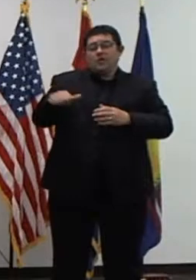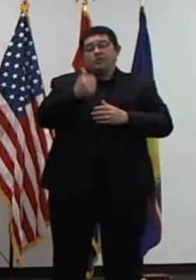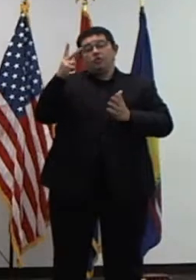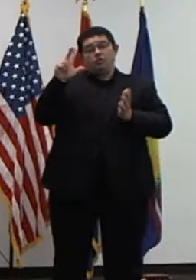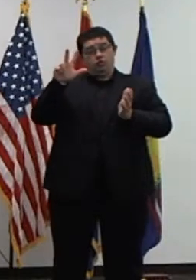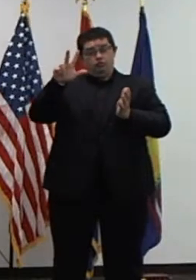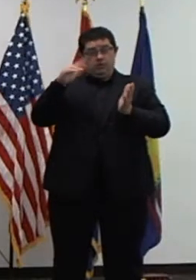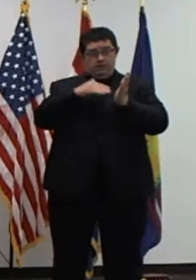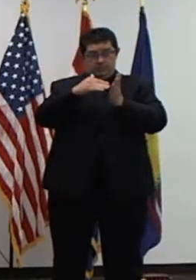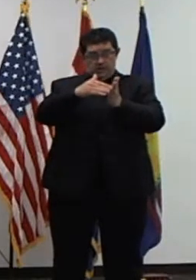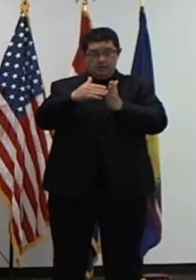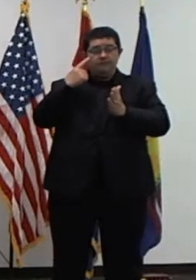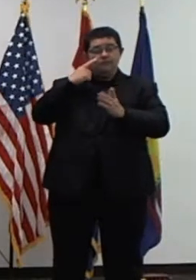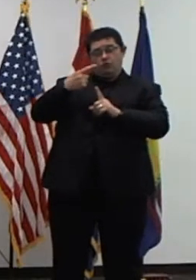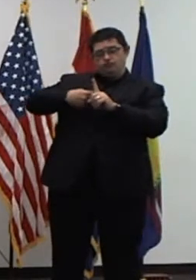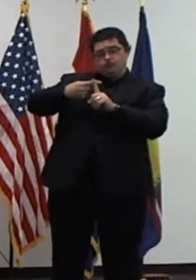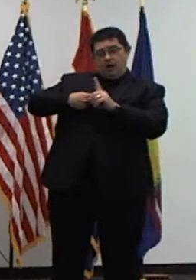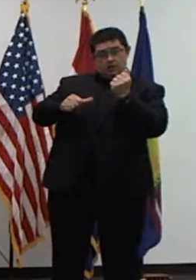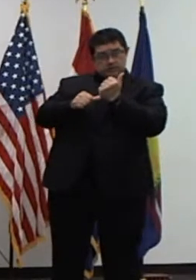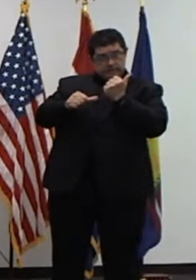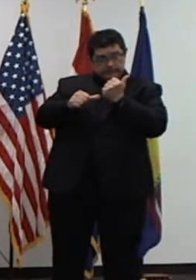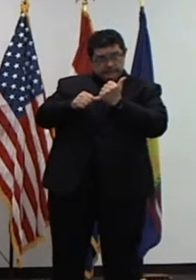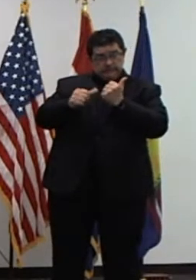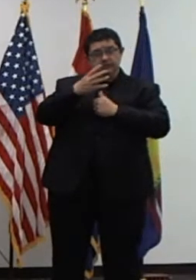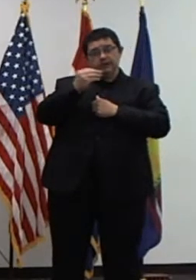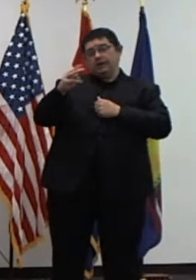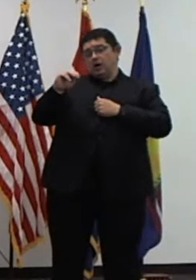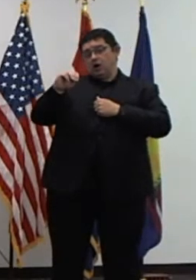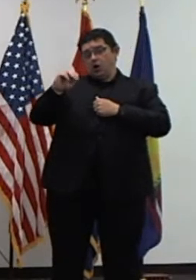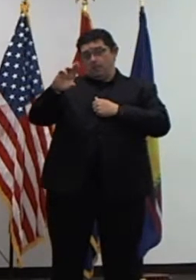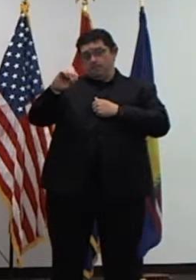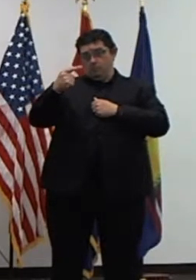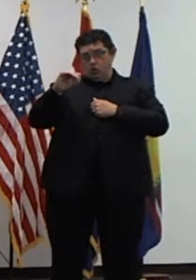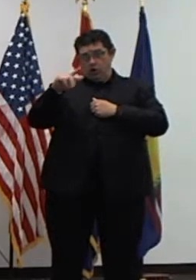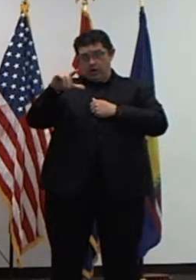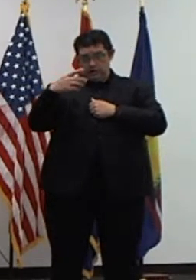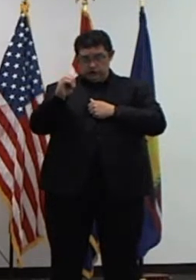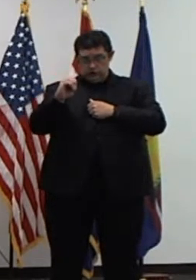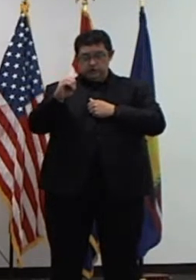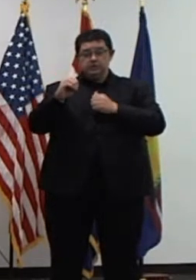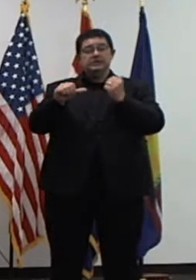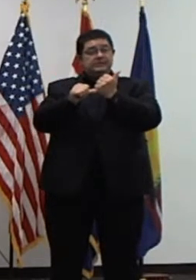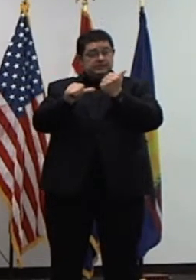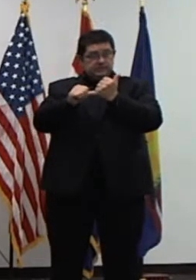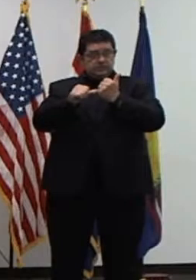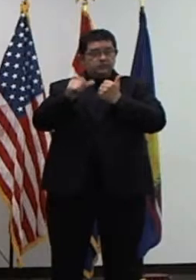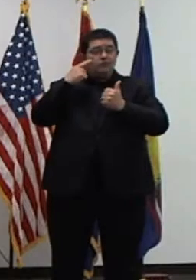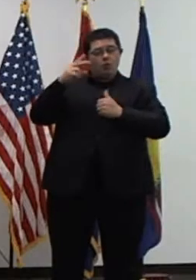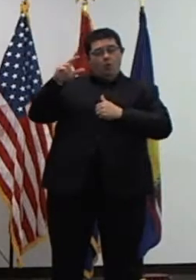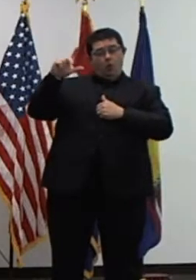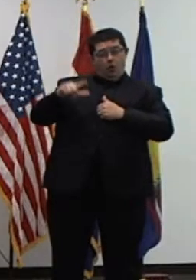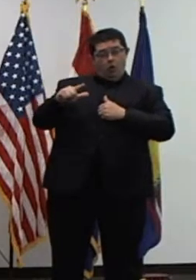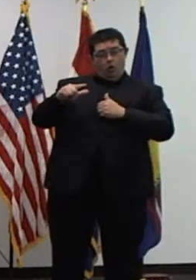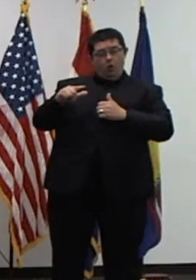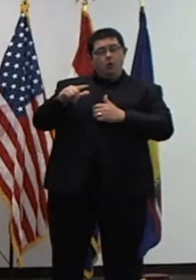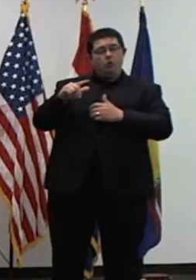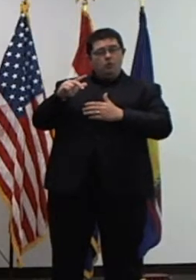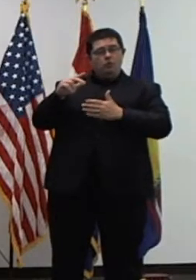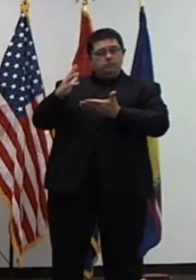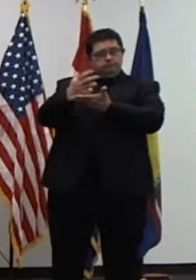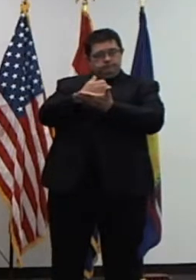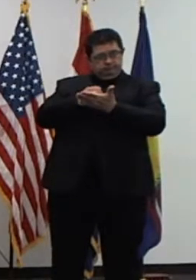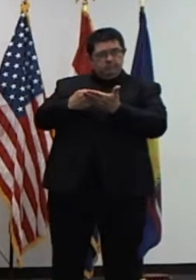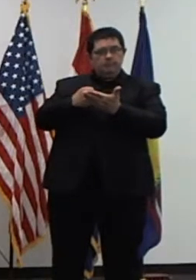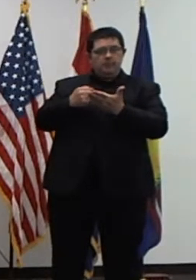for rental assistance and mortgage assistance for low and middle income residents to help them with financial support when they need